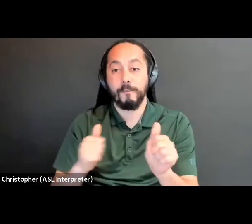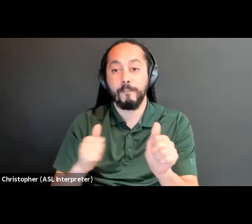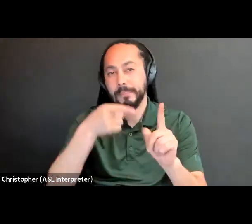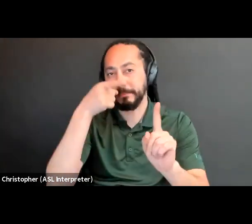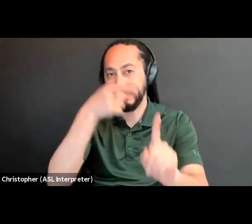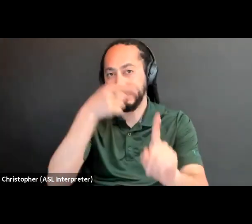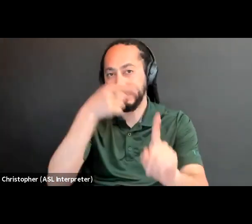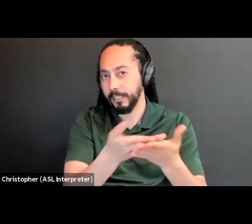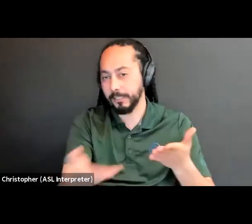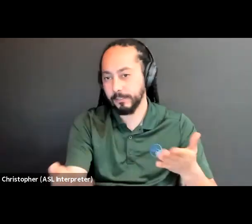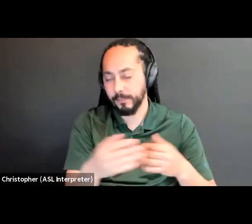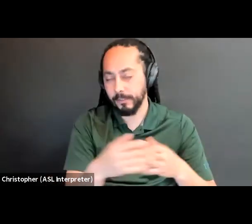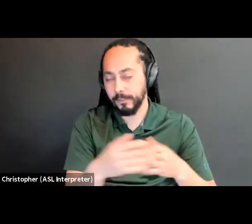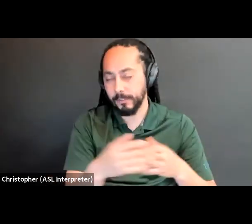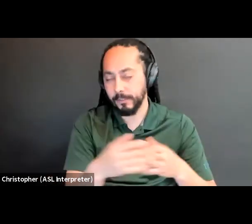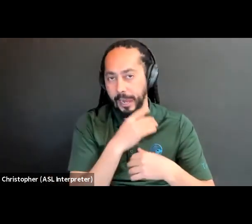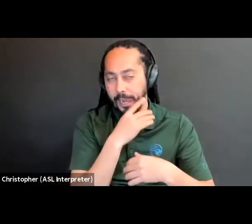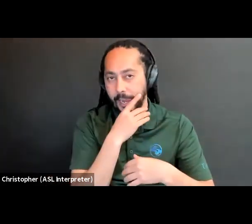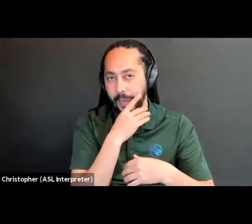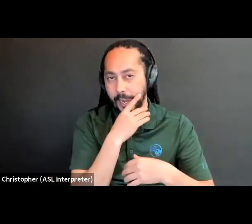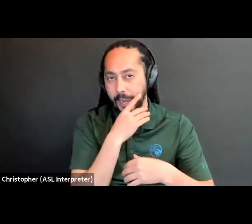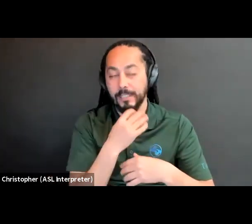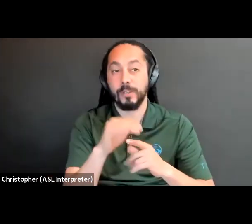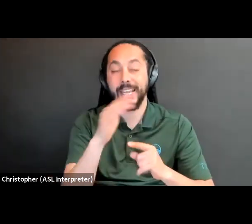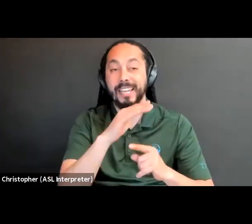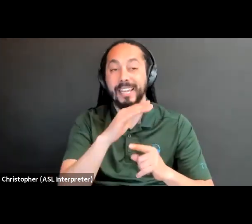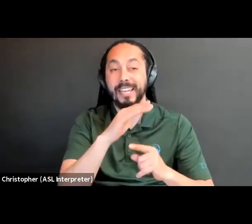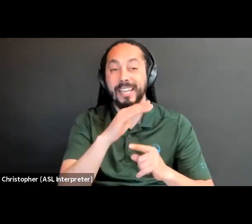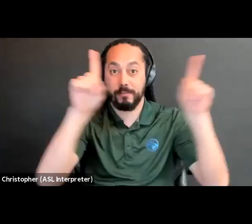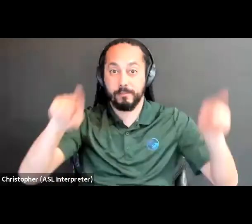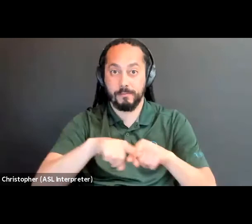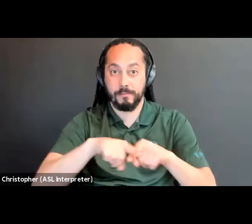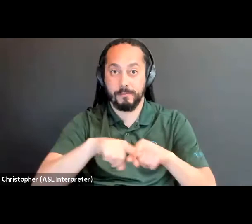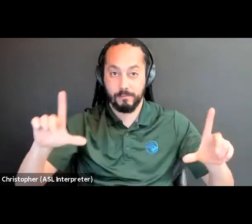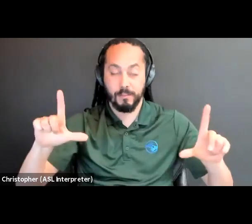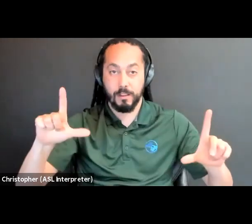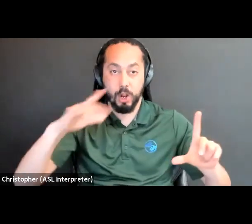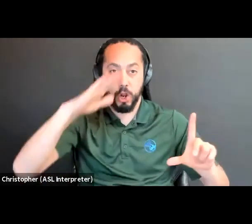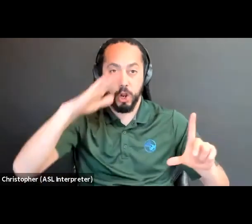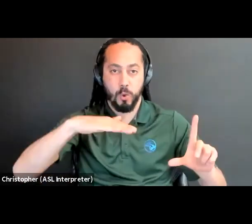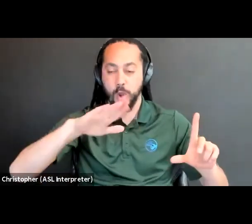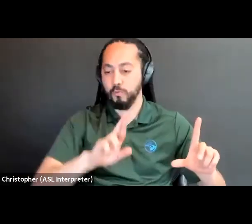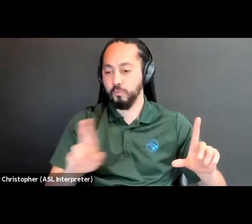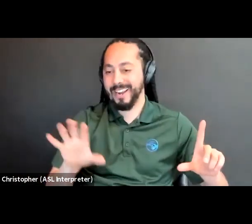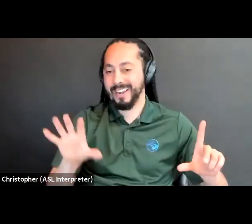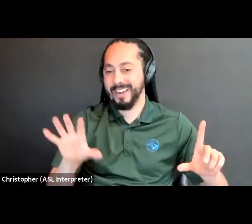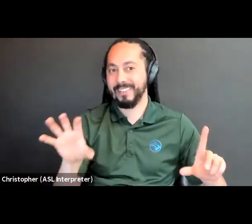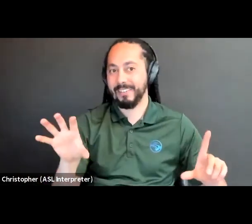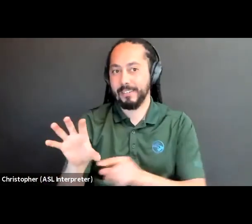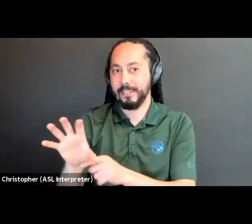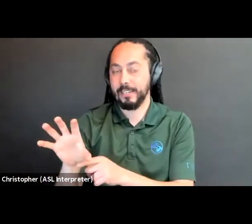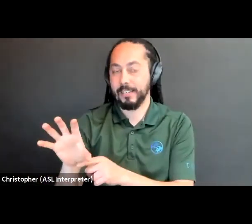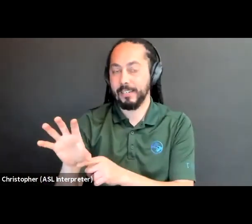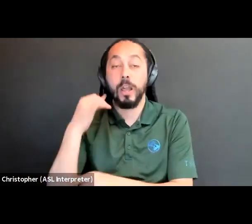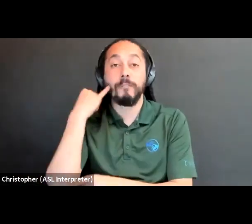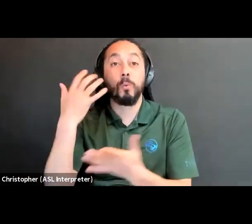in that lower right-hand quadrant. So if you want behaviorally specific information from somebody